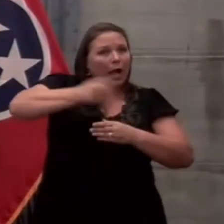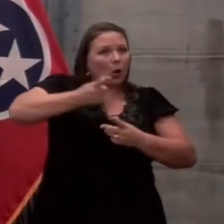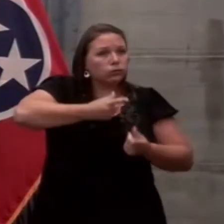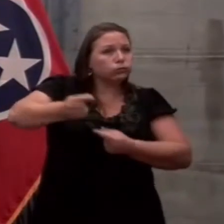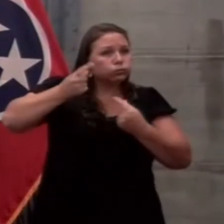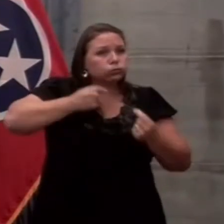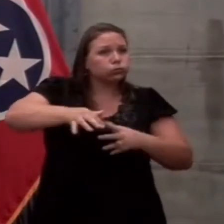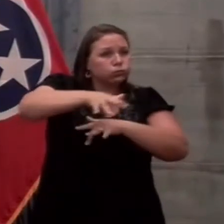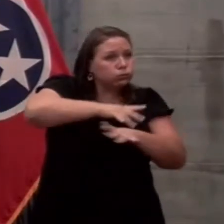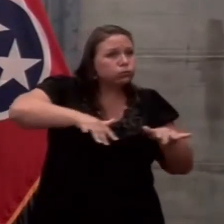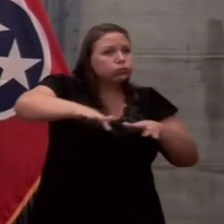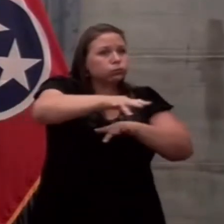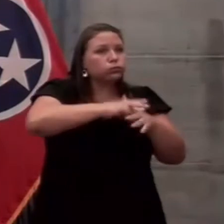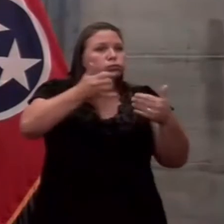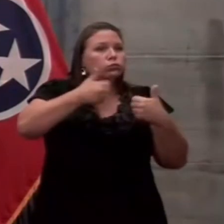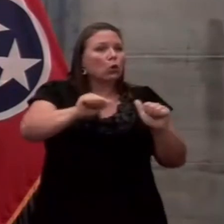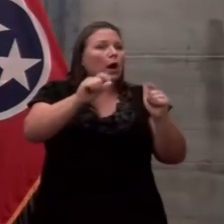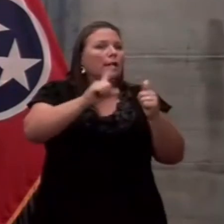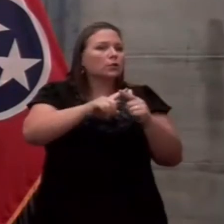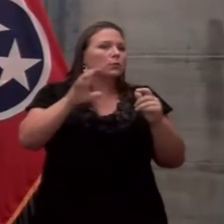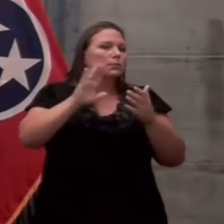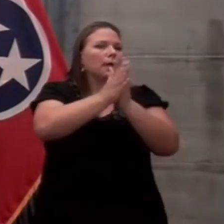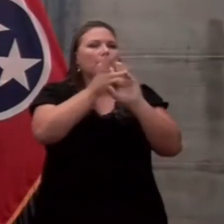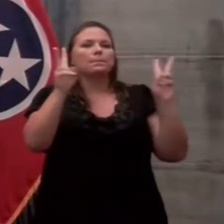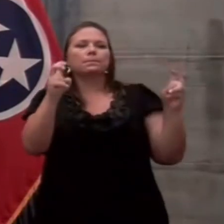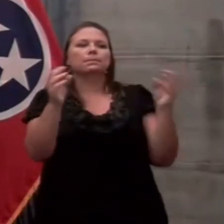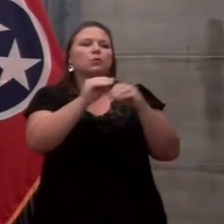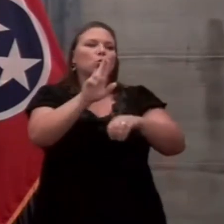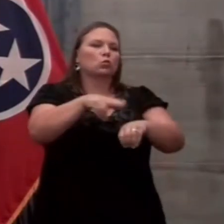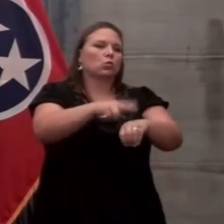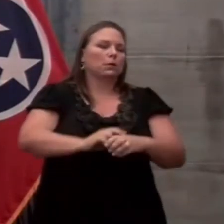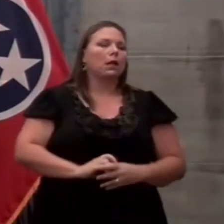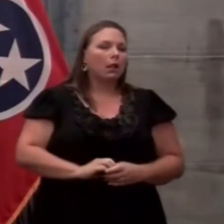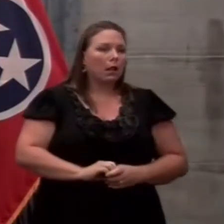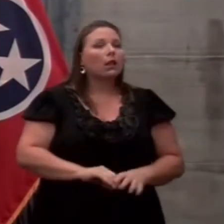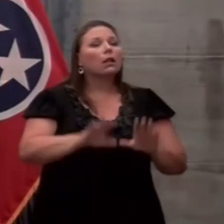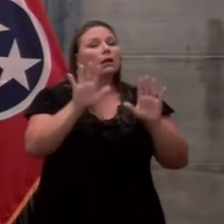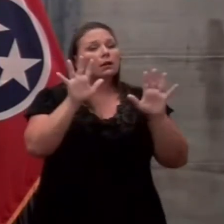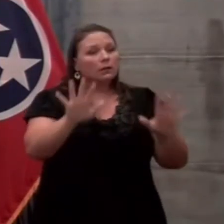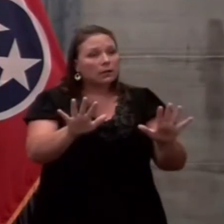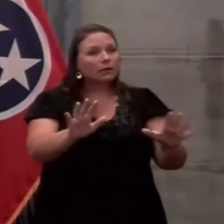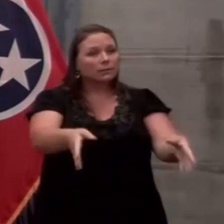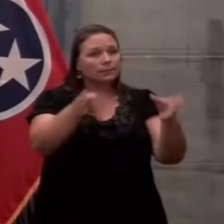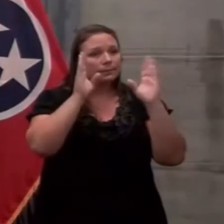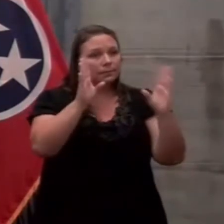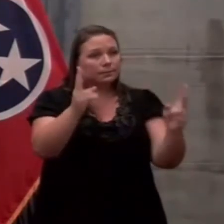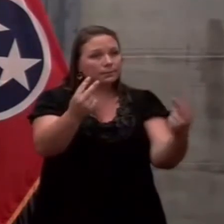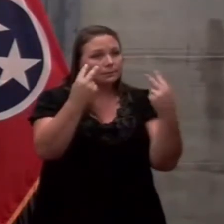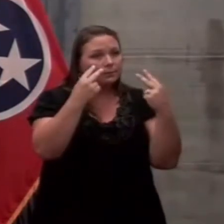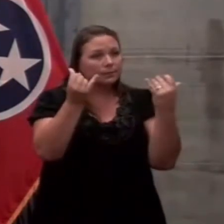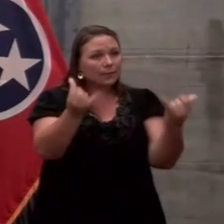about trying to, quote, get back to normal. Please listen